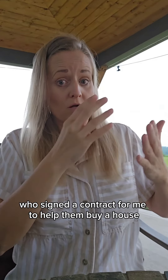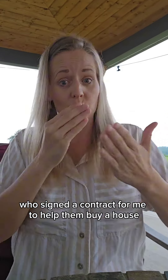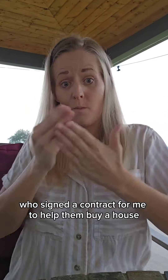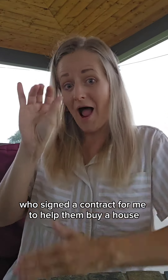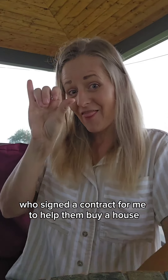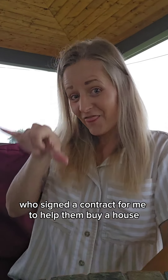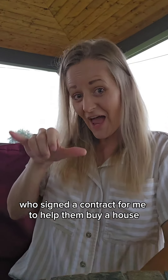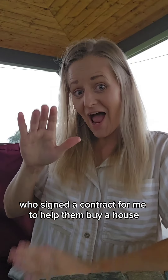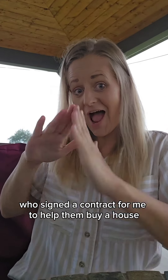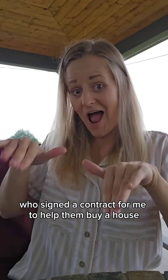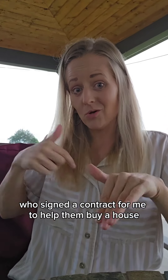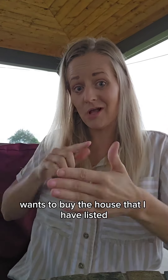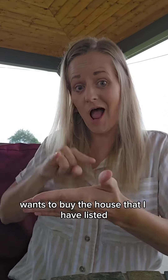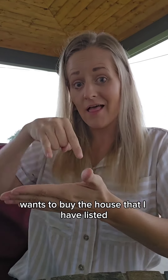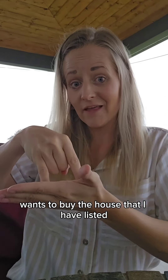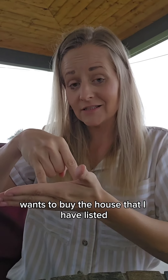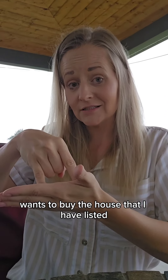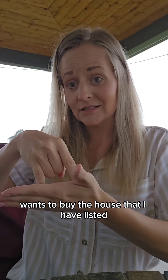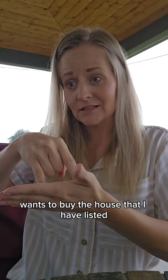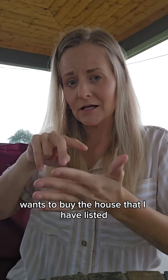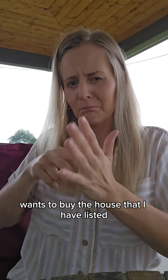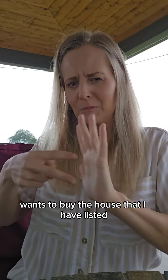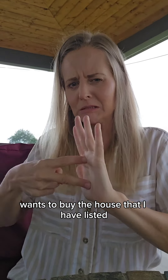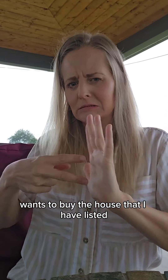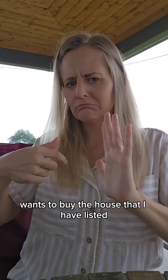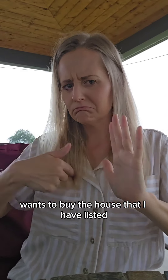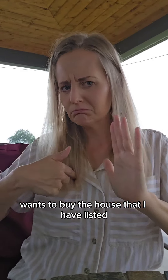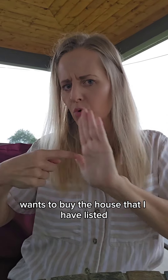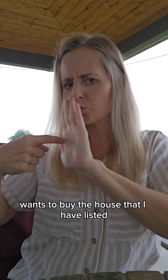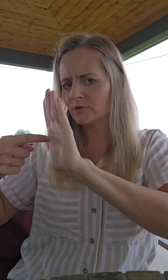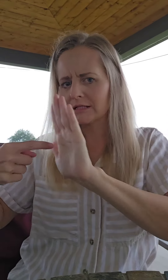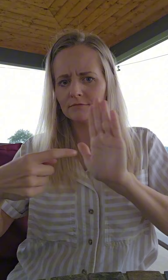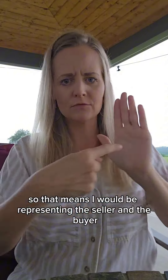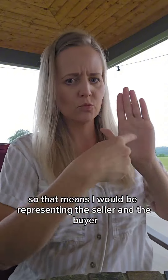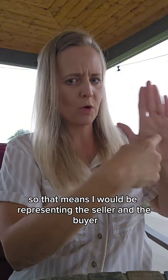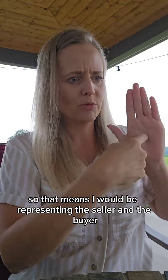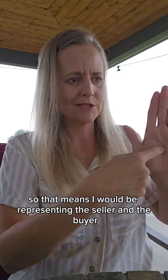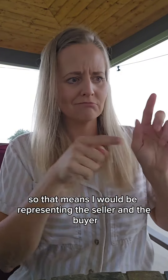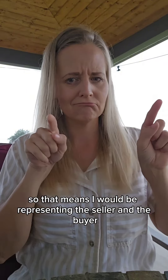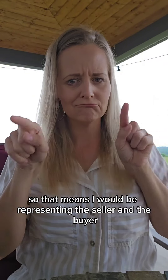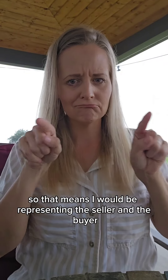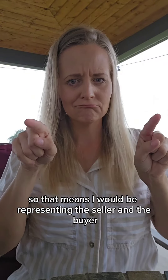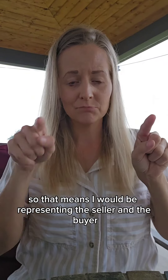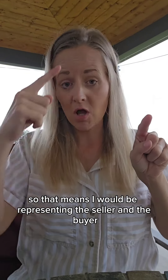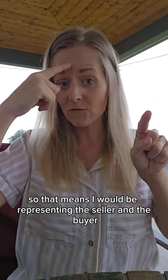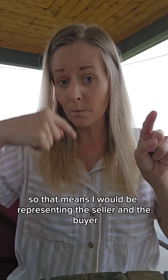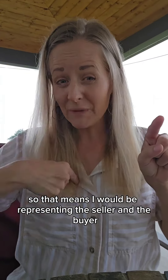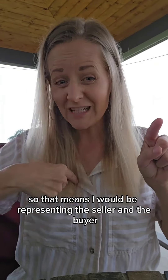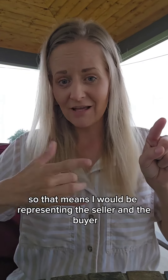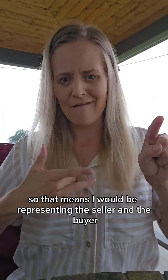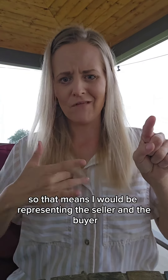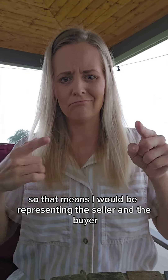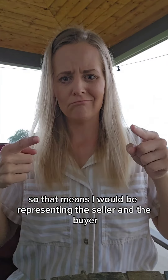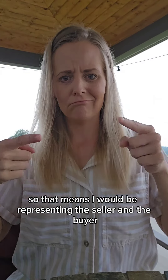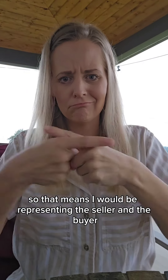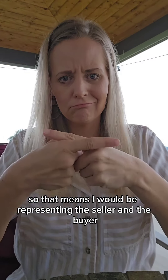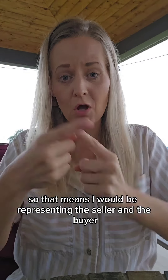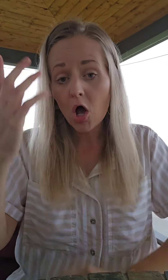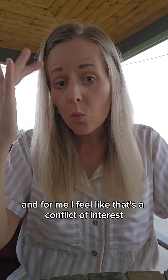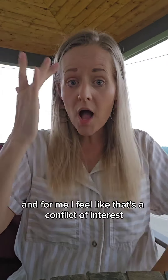help them buy a house, wants to buy the house that I have listed. So that means I would be representing the seller and the buyer. And for